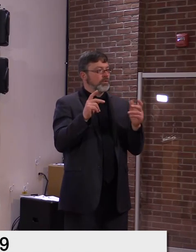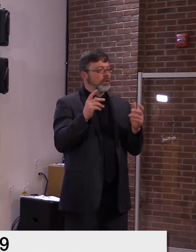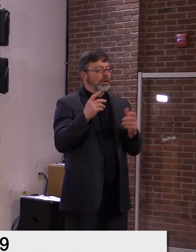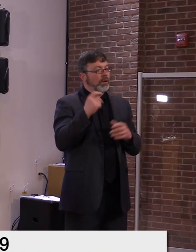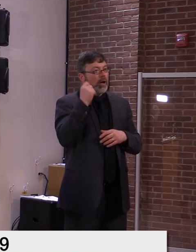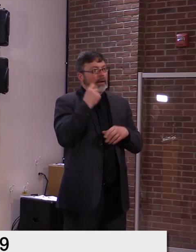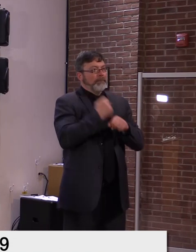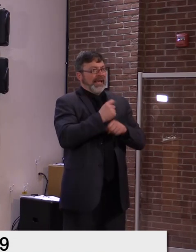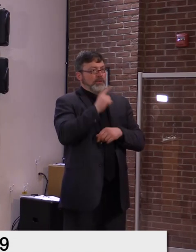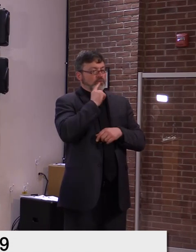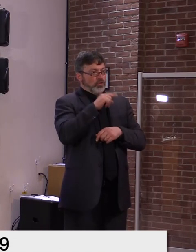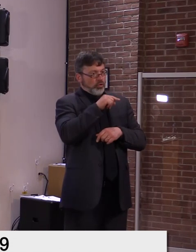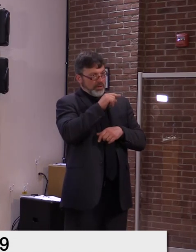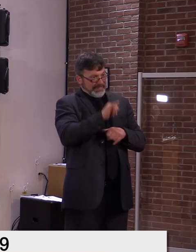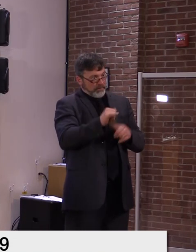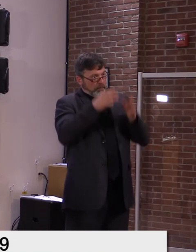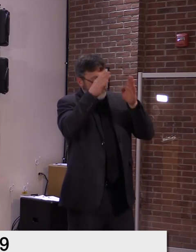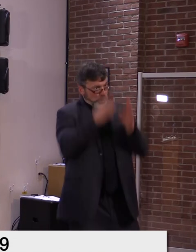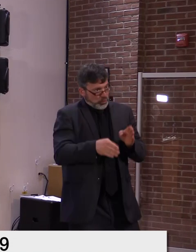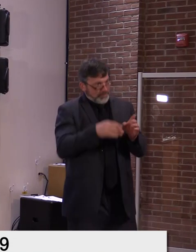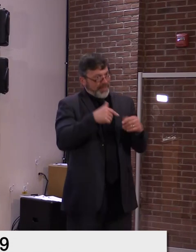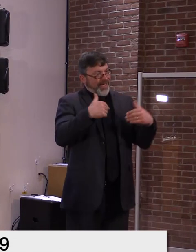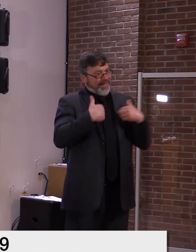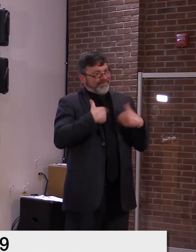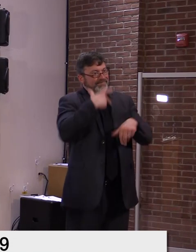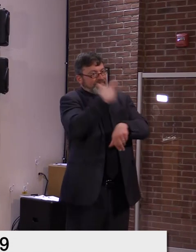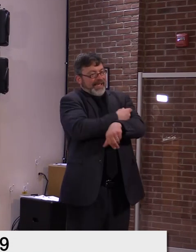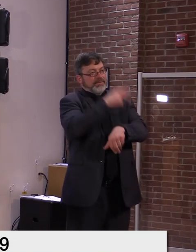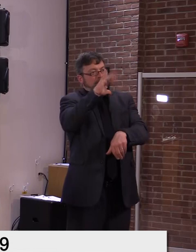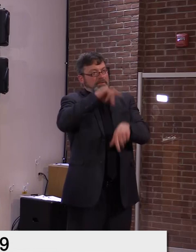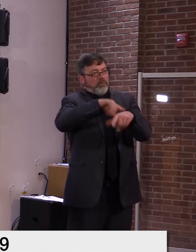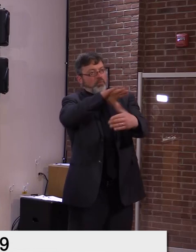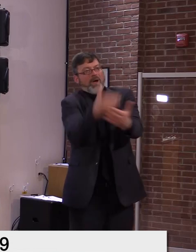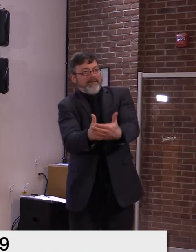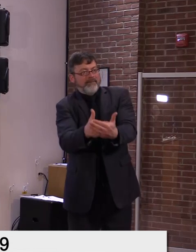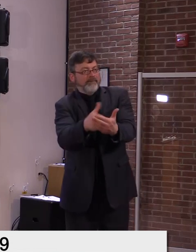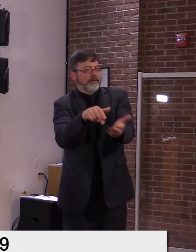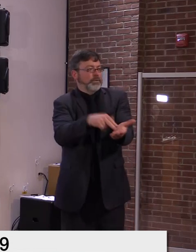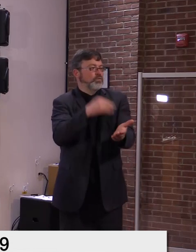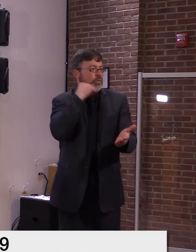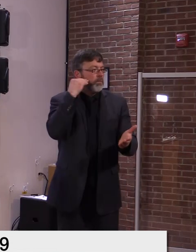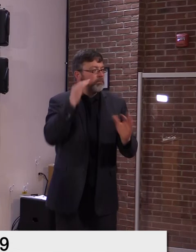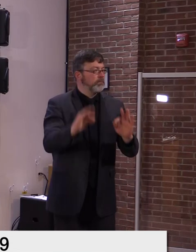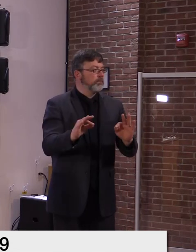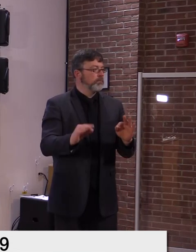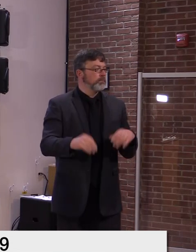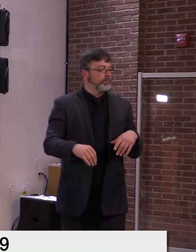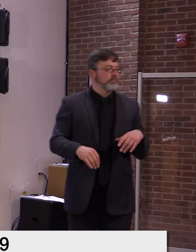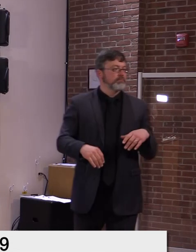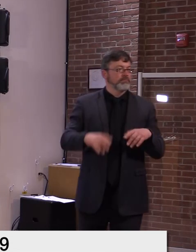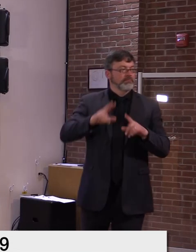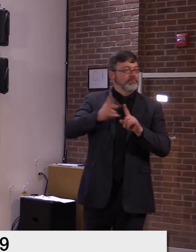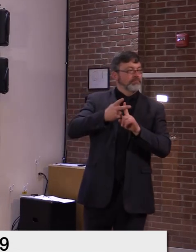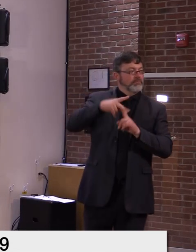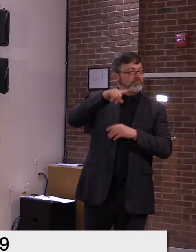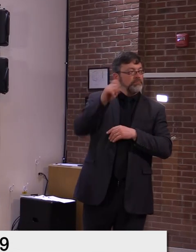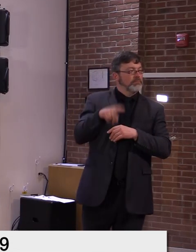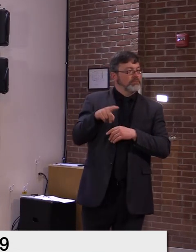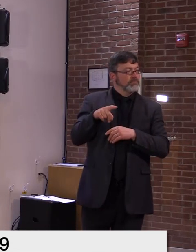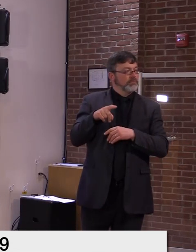Okay, and so your understanding is that that system is working. There's no need to change that. Yeah, I think